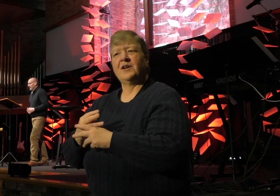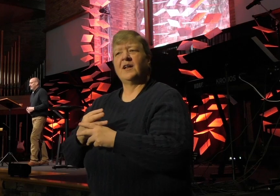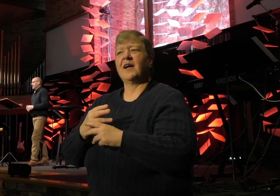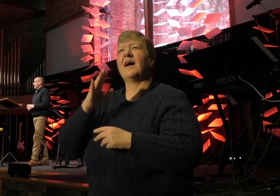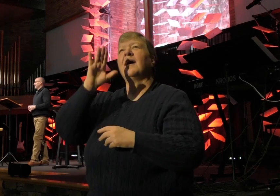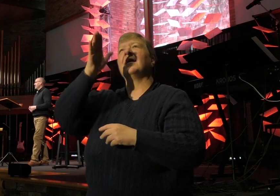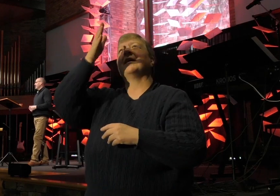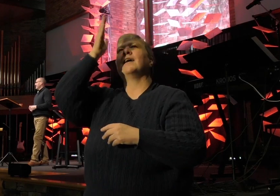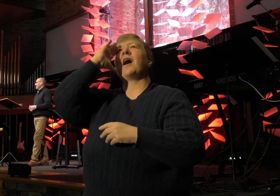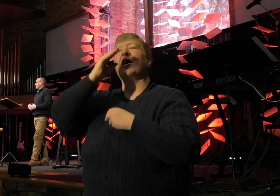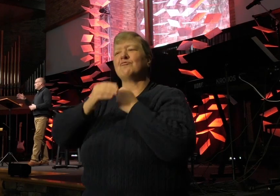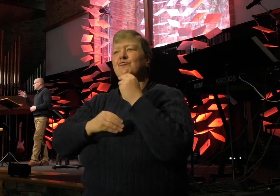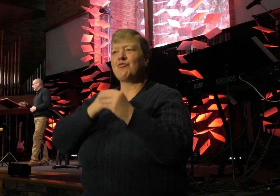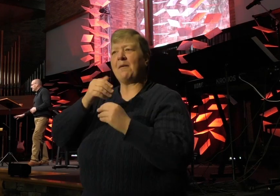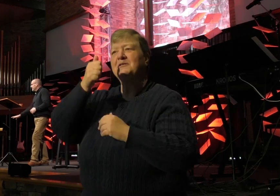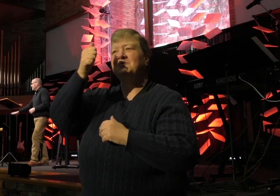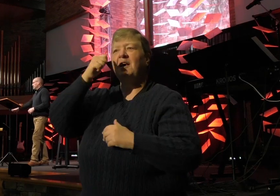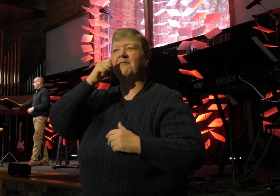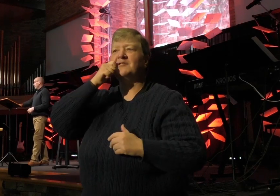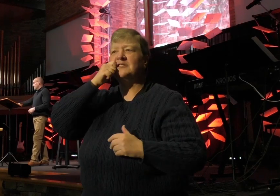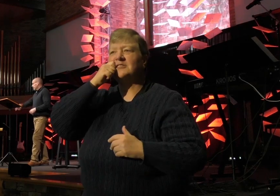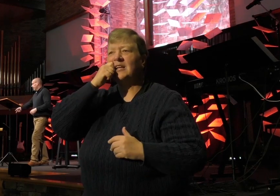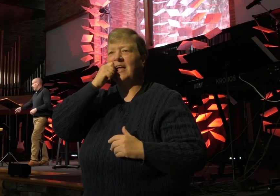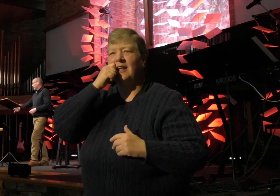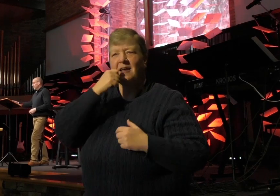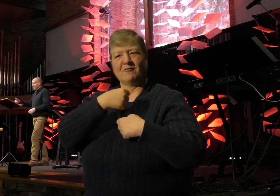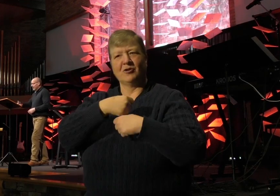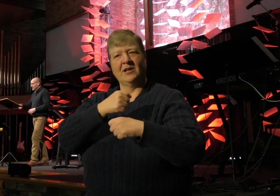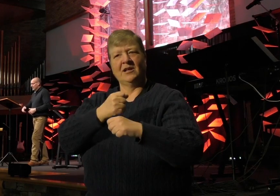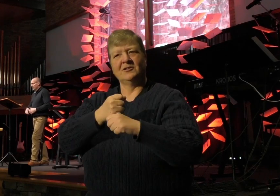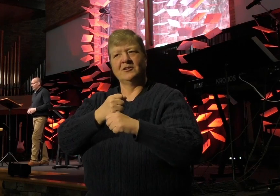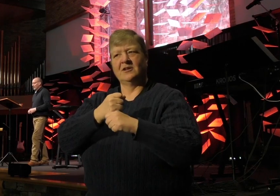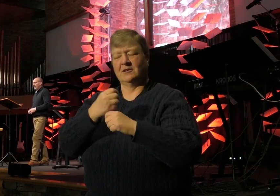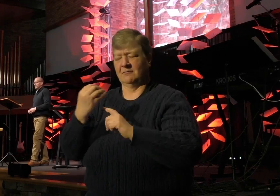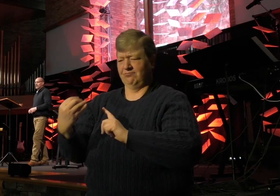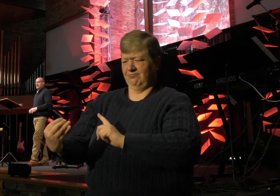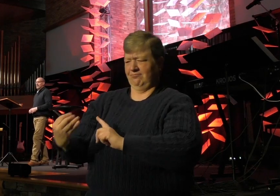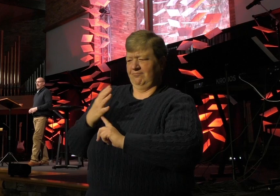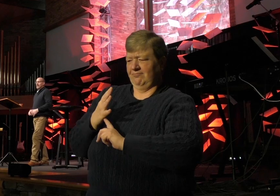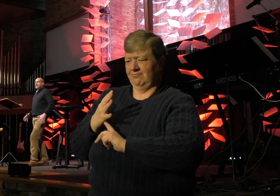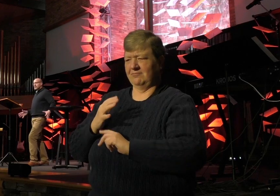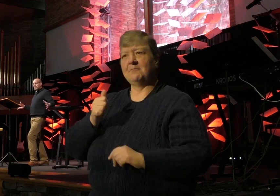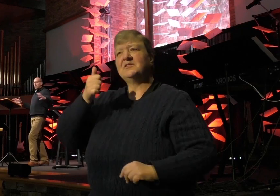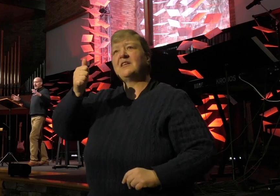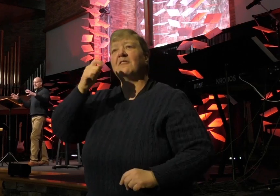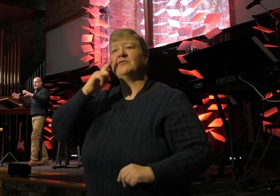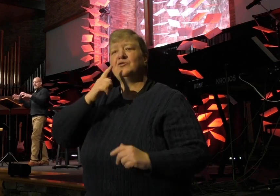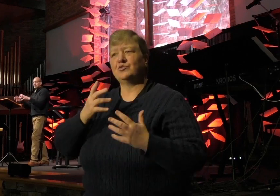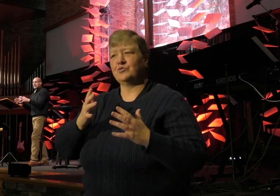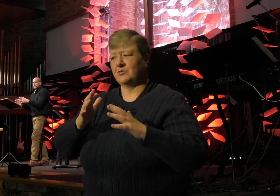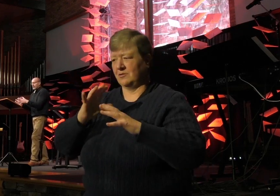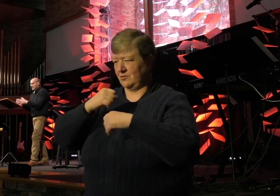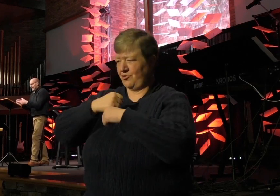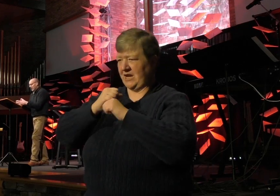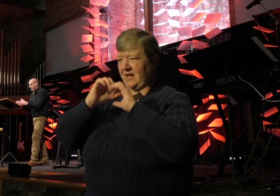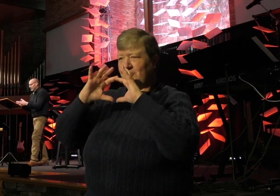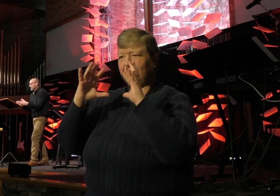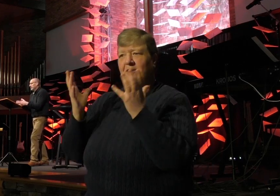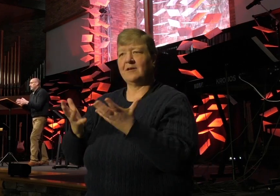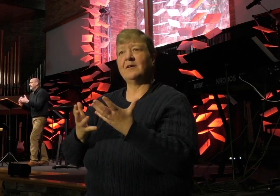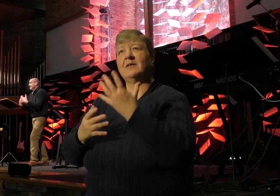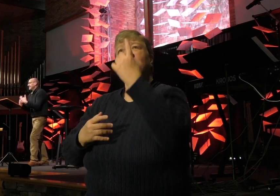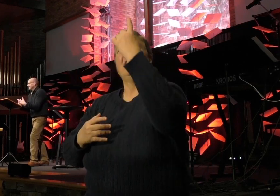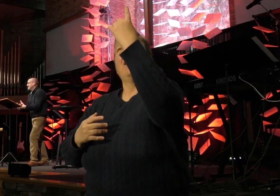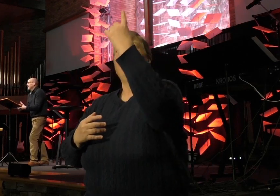own creation, subjecting himself to the care of his own creation, depositing himself as a